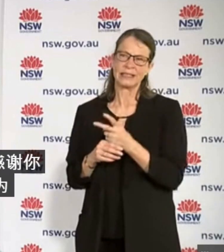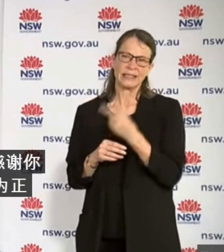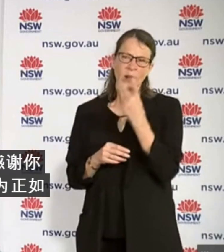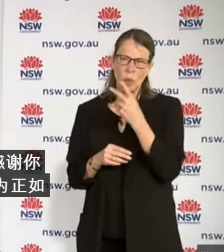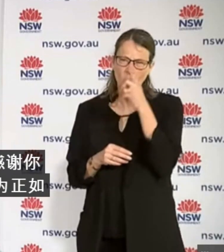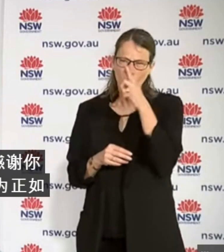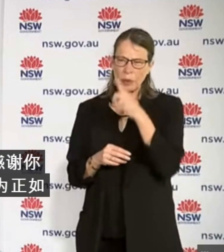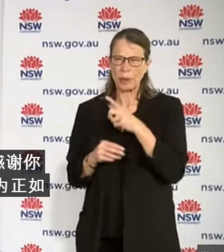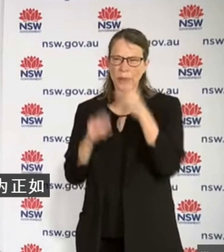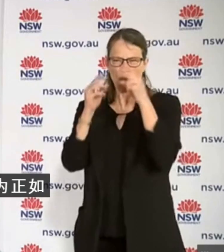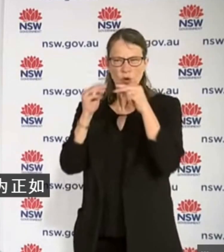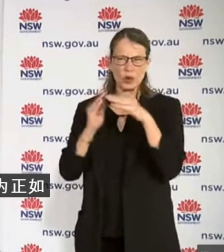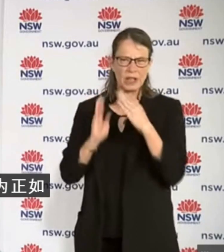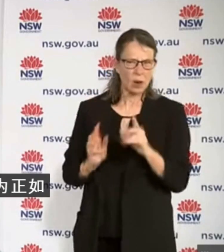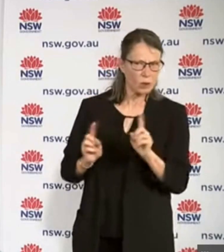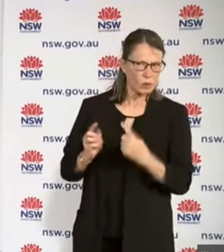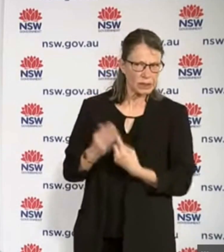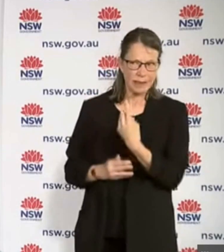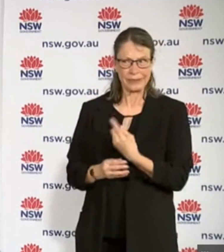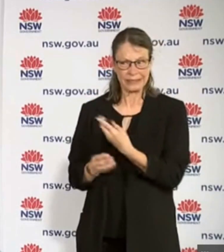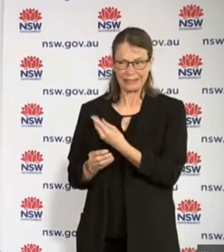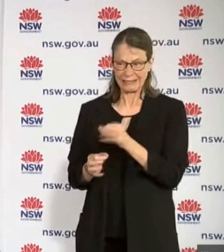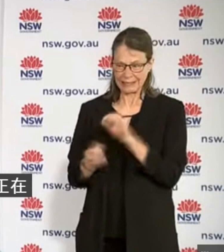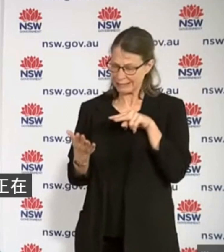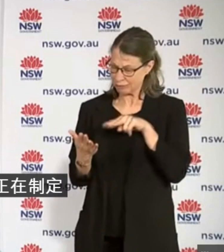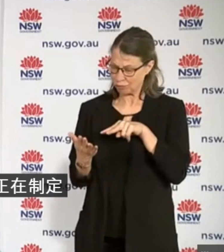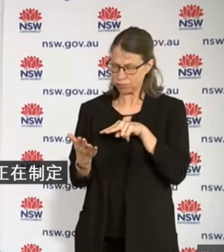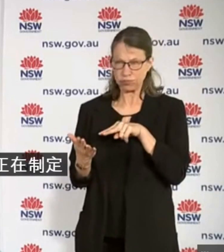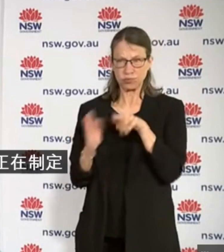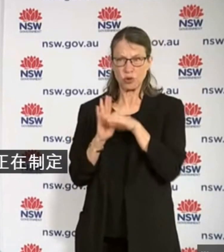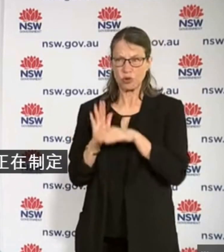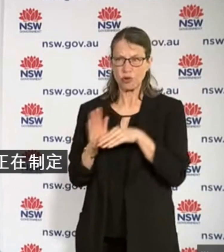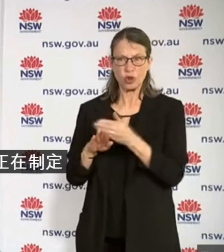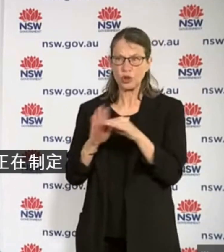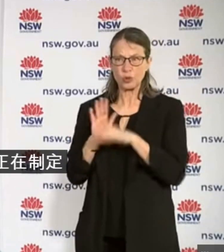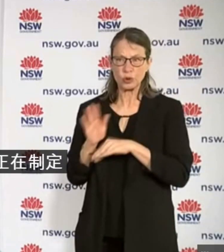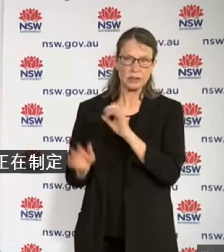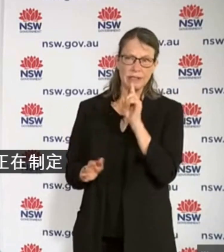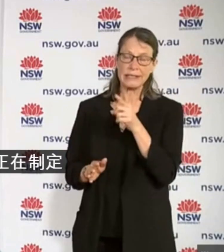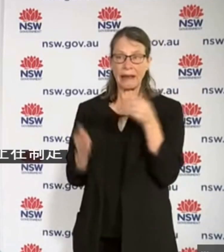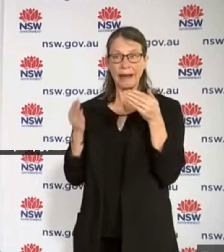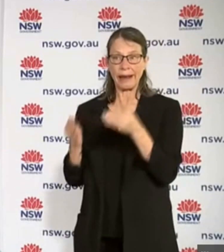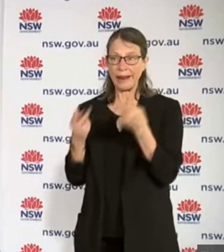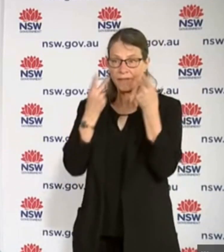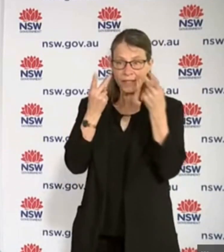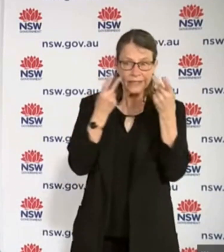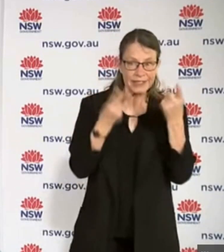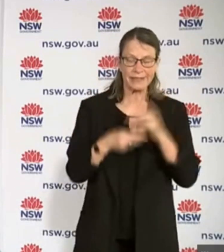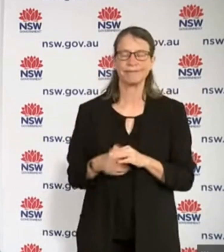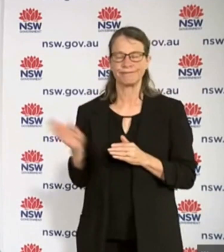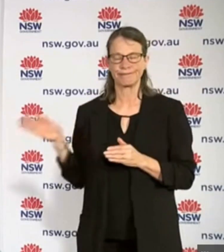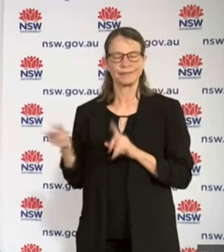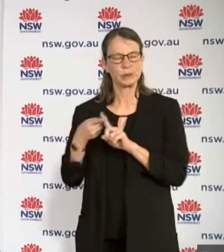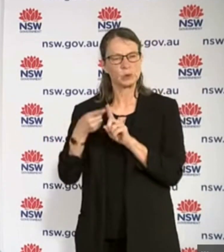care, and I think as the Minister has indicated, we're working on updated guidance to allow visits to aged